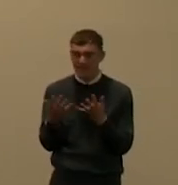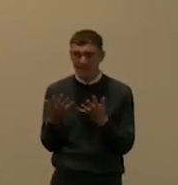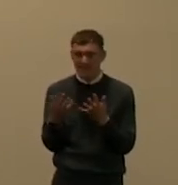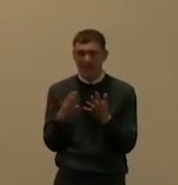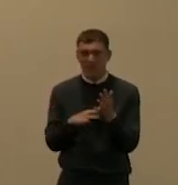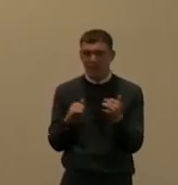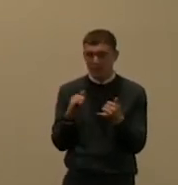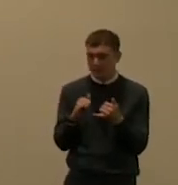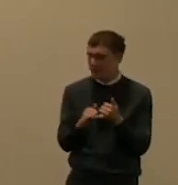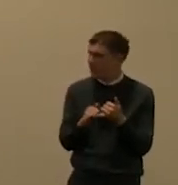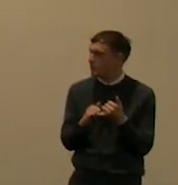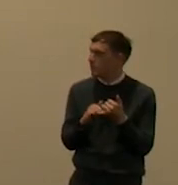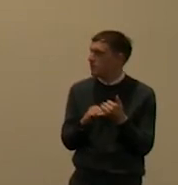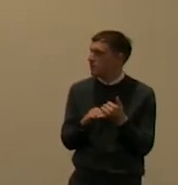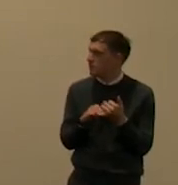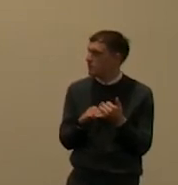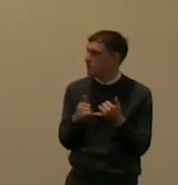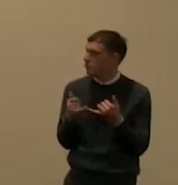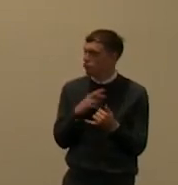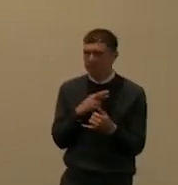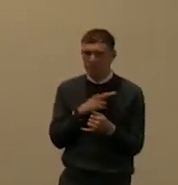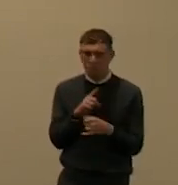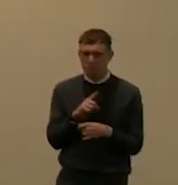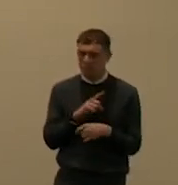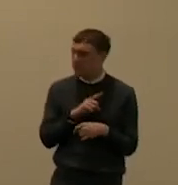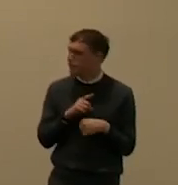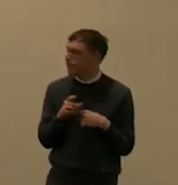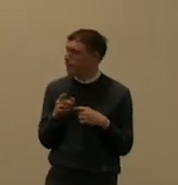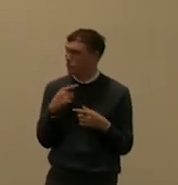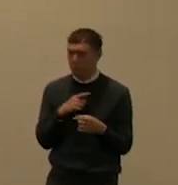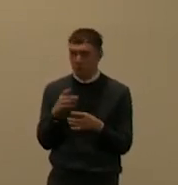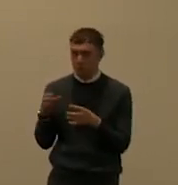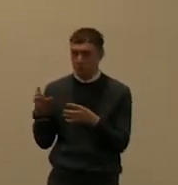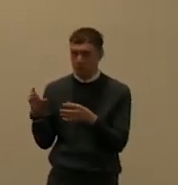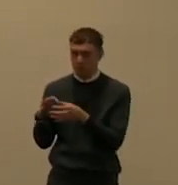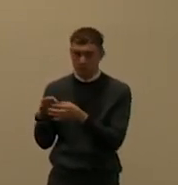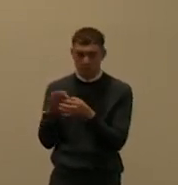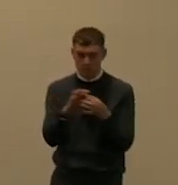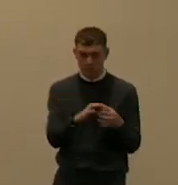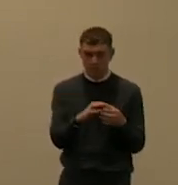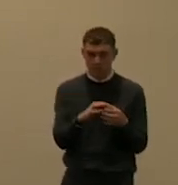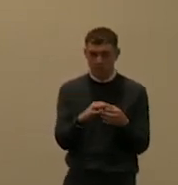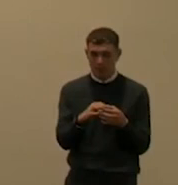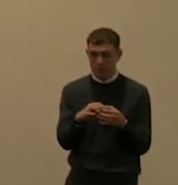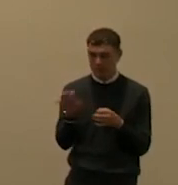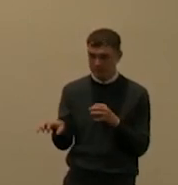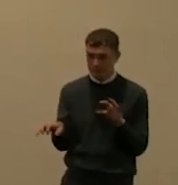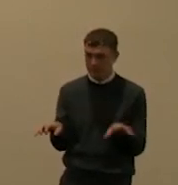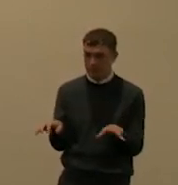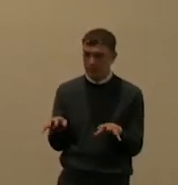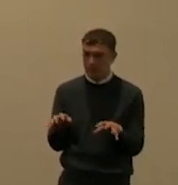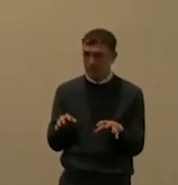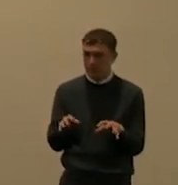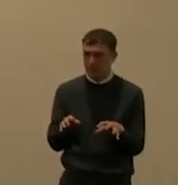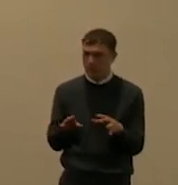milliseconds latency. The reason for that is we are connecting both branch offices directly together, not over